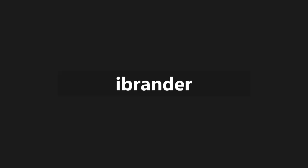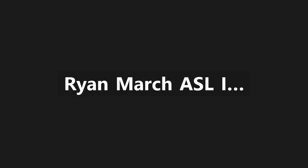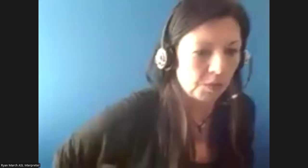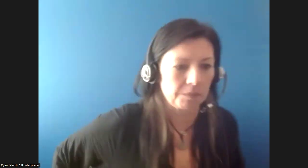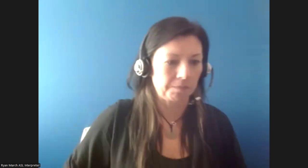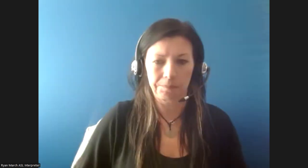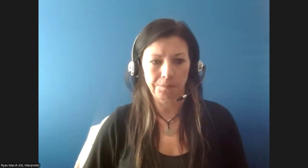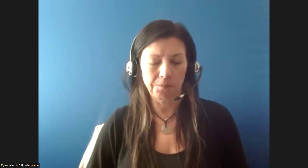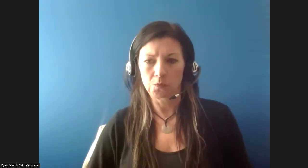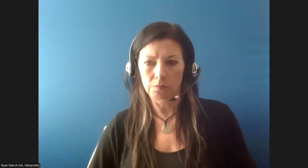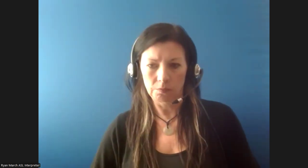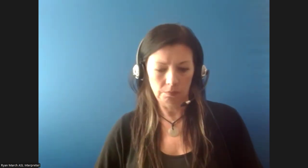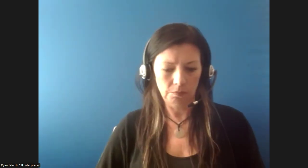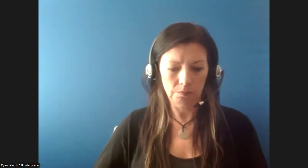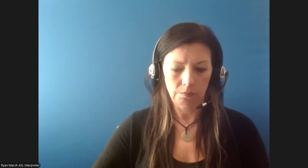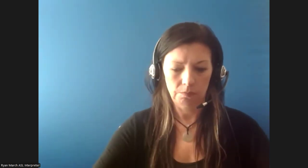No, I'm good.